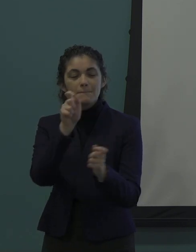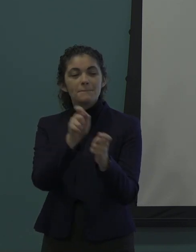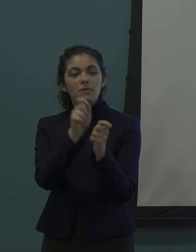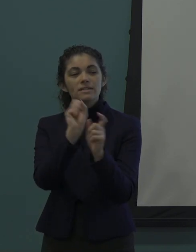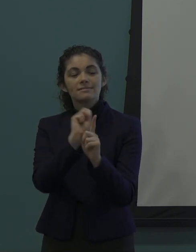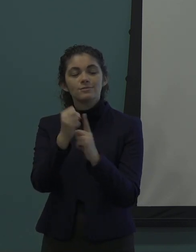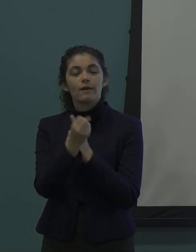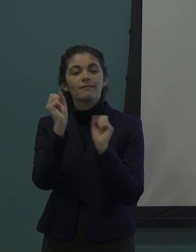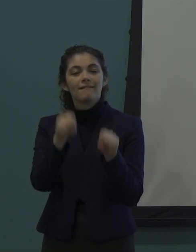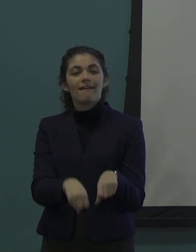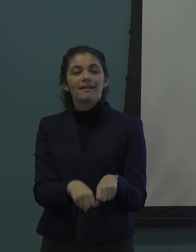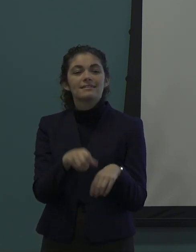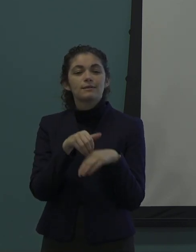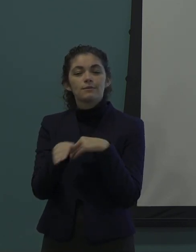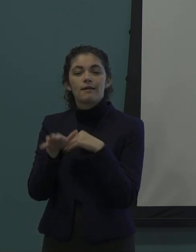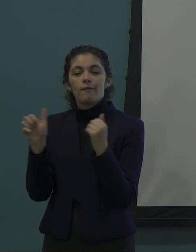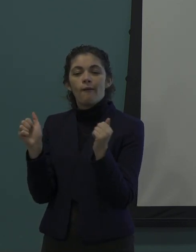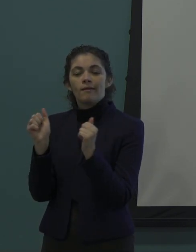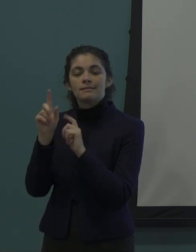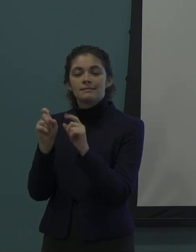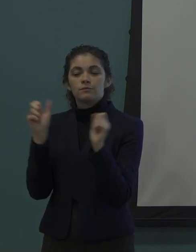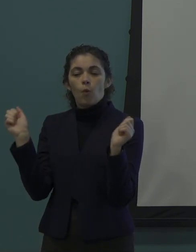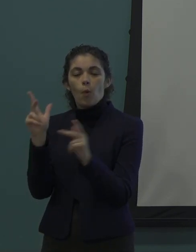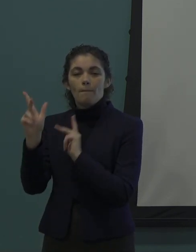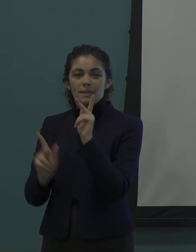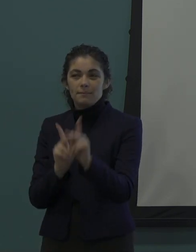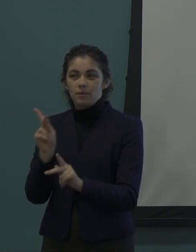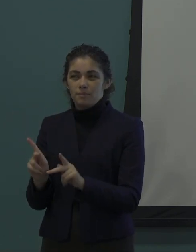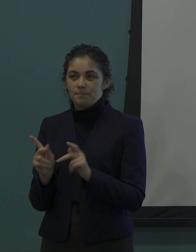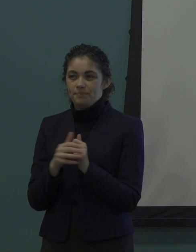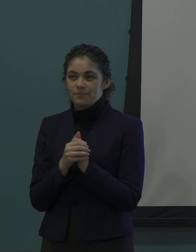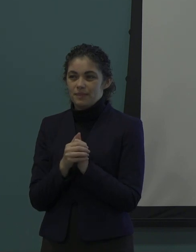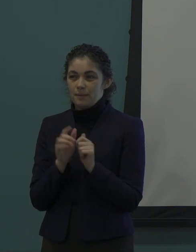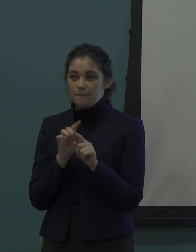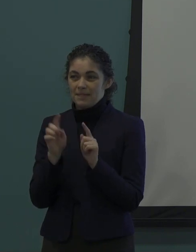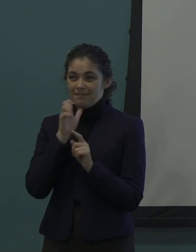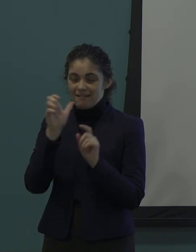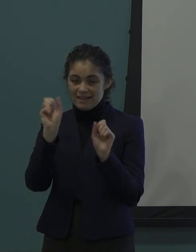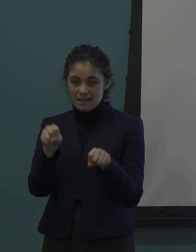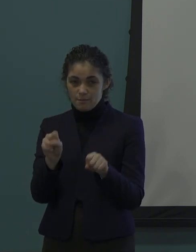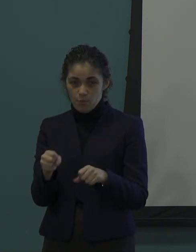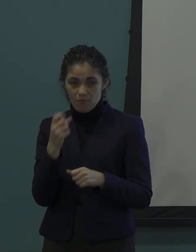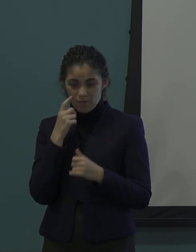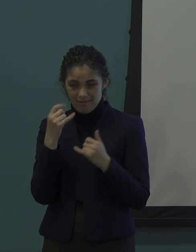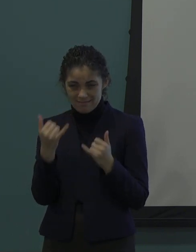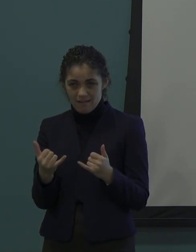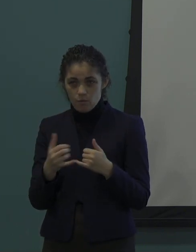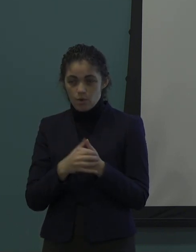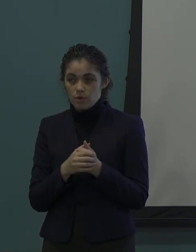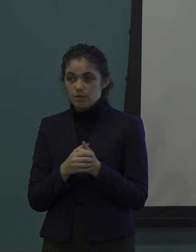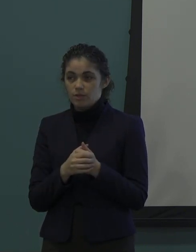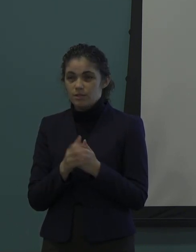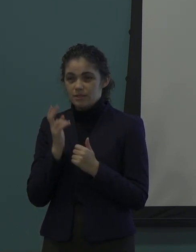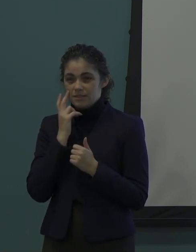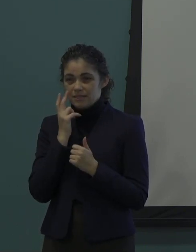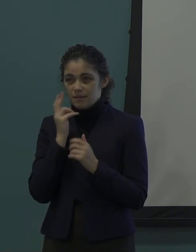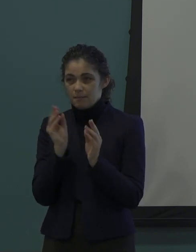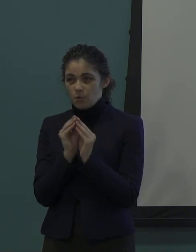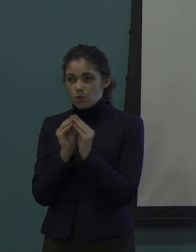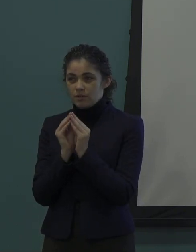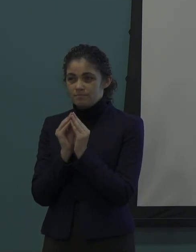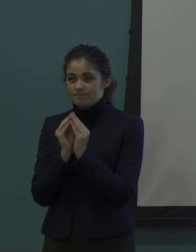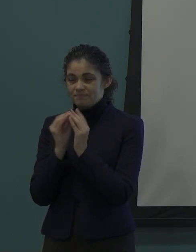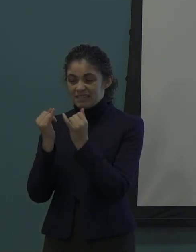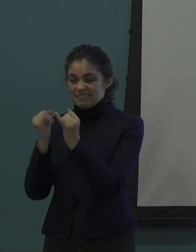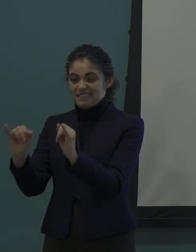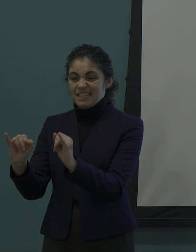situation, we would be able to deploy testing to every single one of those individuals, but we are not able to do that at this time. So you'll see there are more isolation